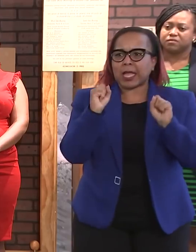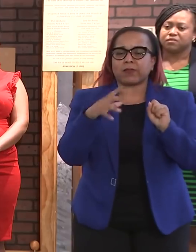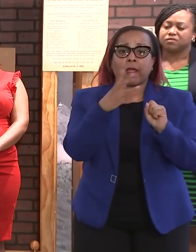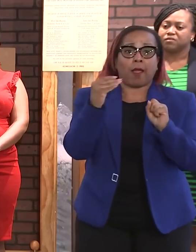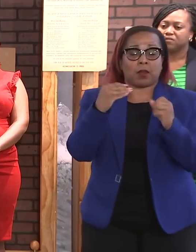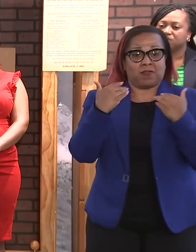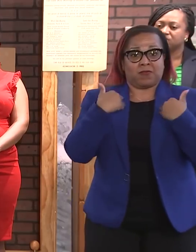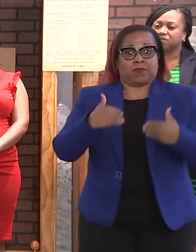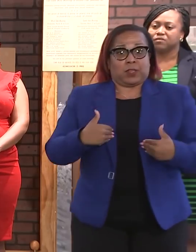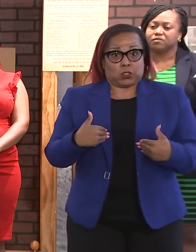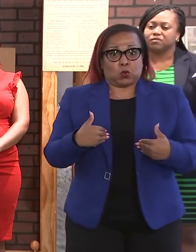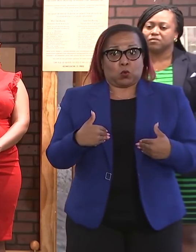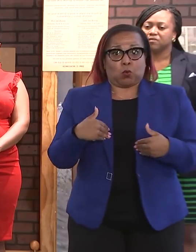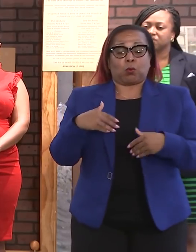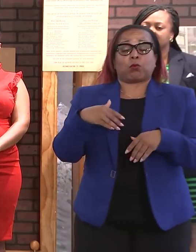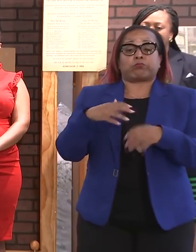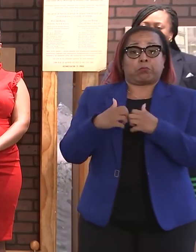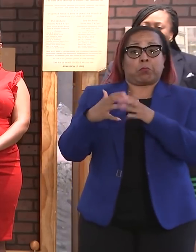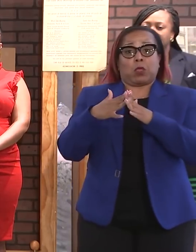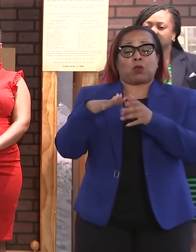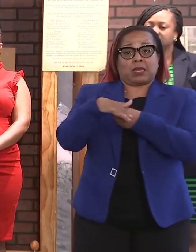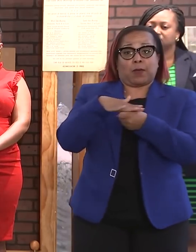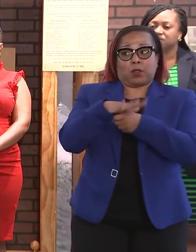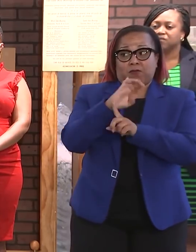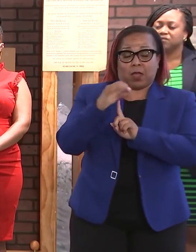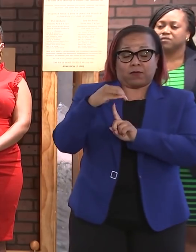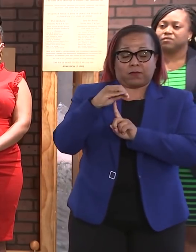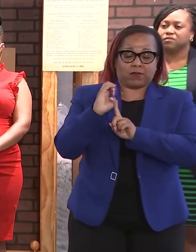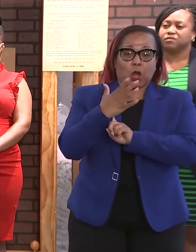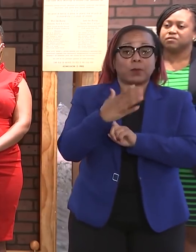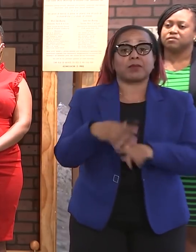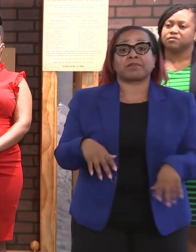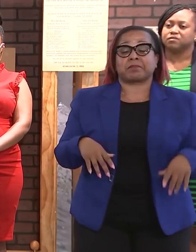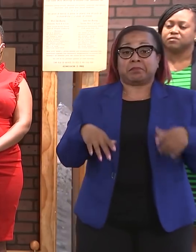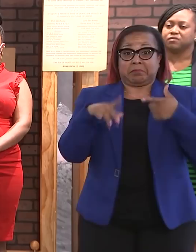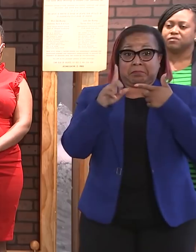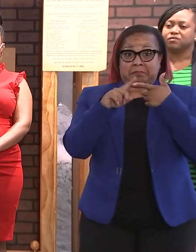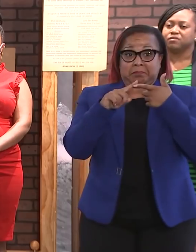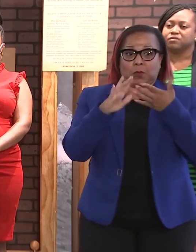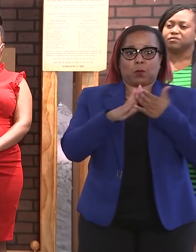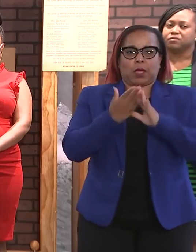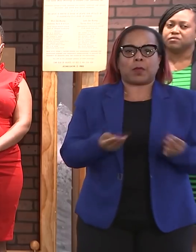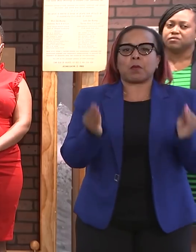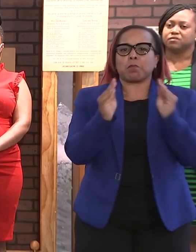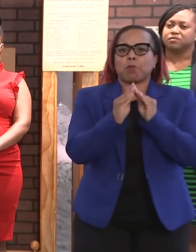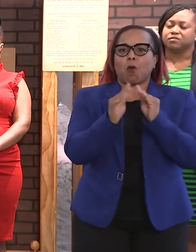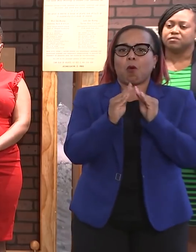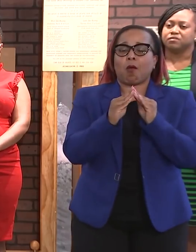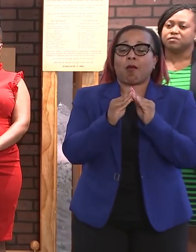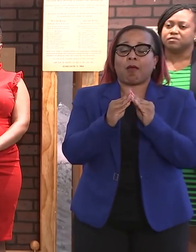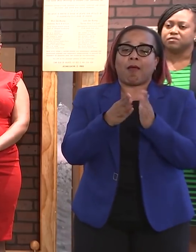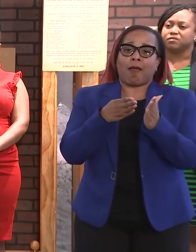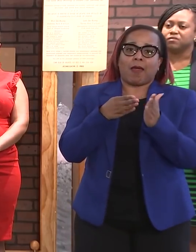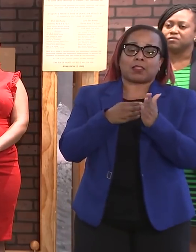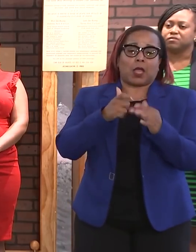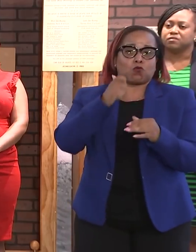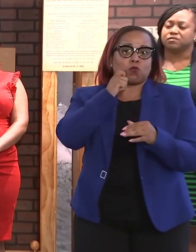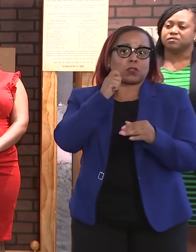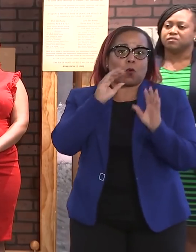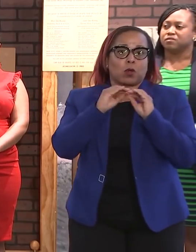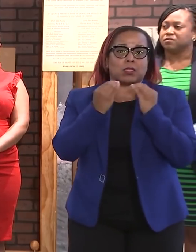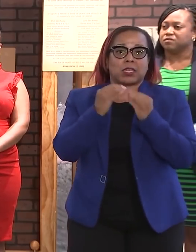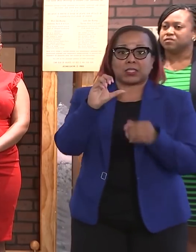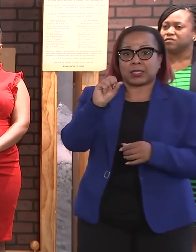and the physical and built neighborhood environments. Secondly, we are becoming a more affirmatively anti-racist organization.